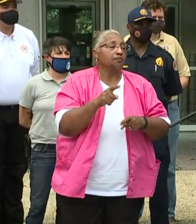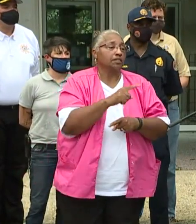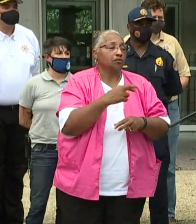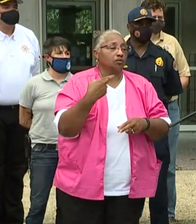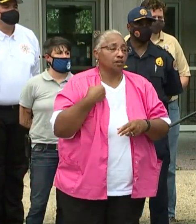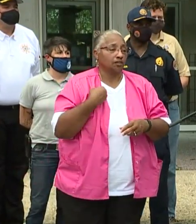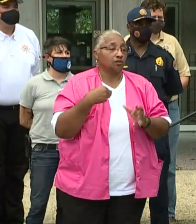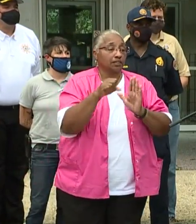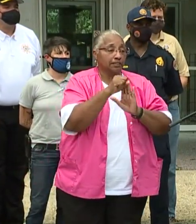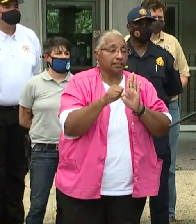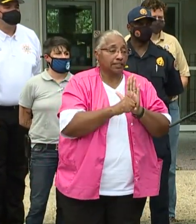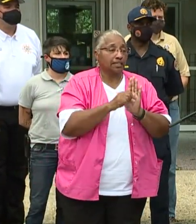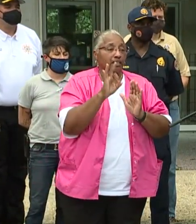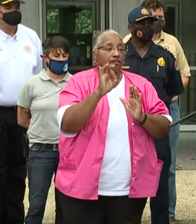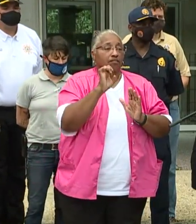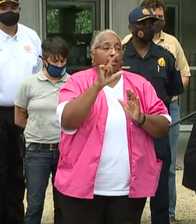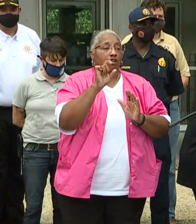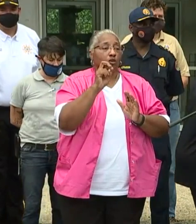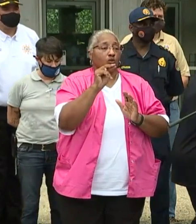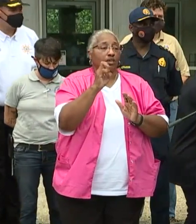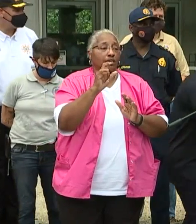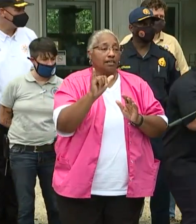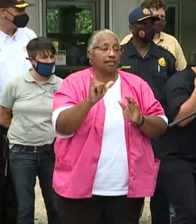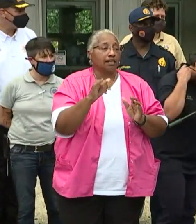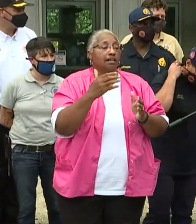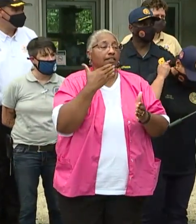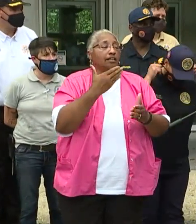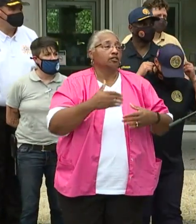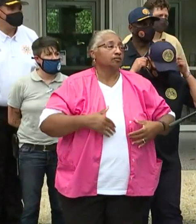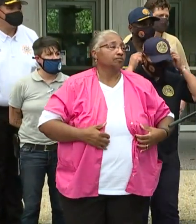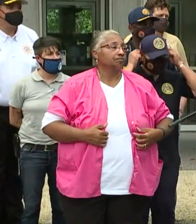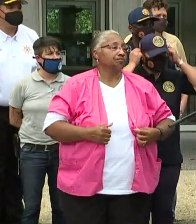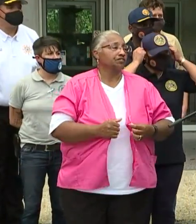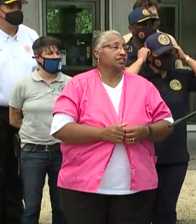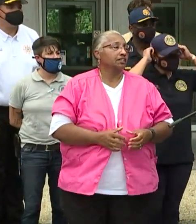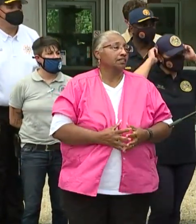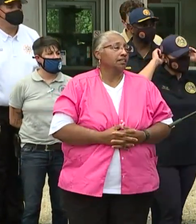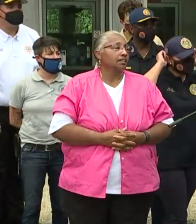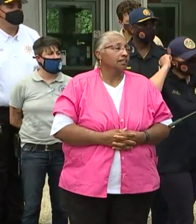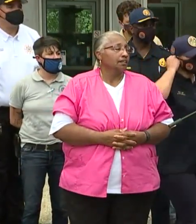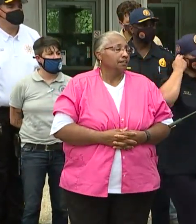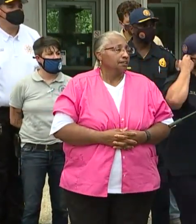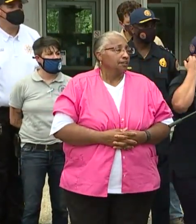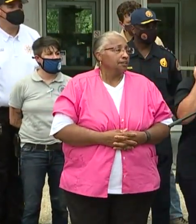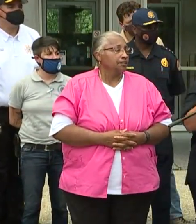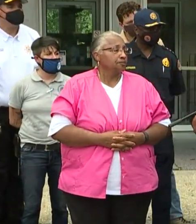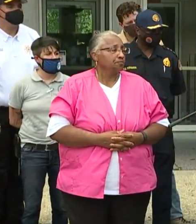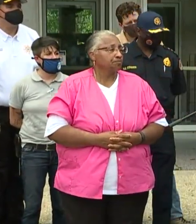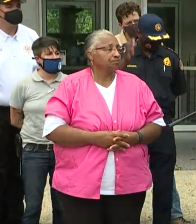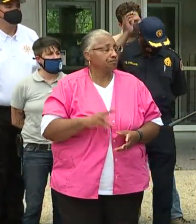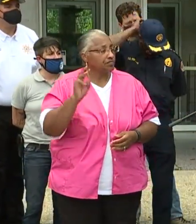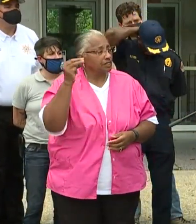felony. Thank you. Associated Press. Mayor Cantrell? Mayor Cantrell?